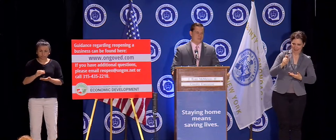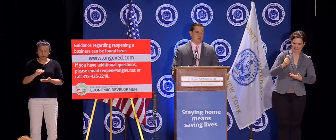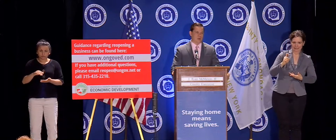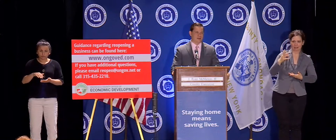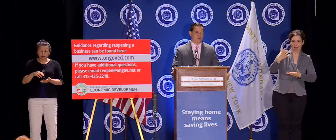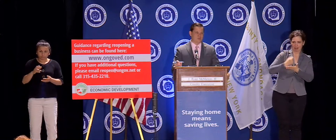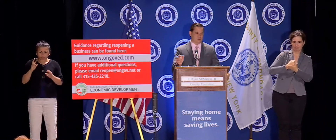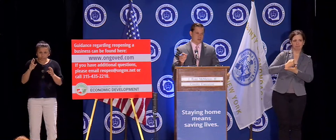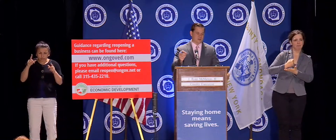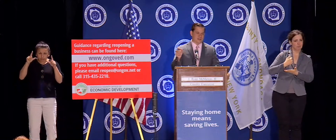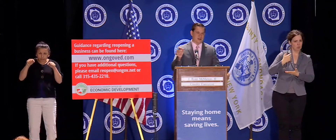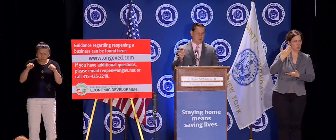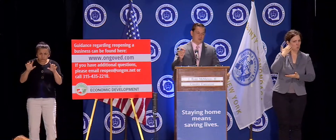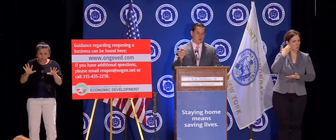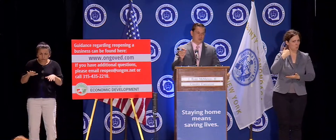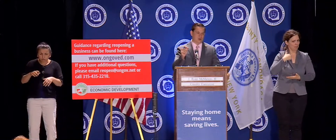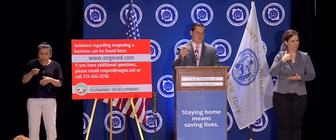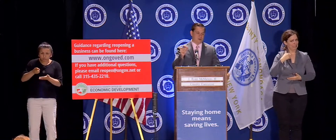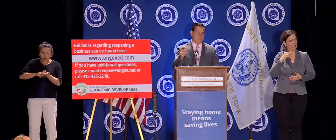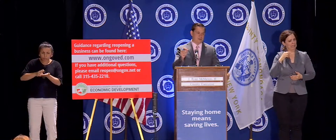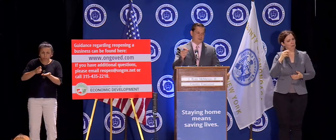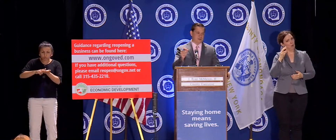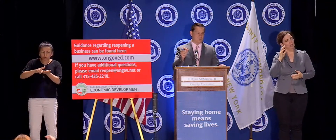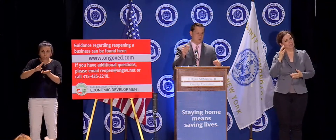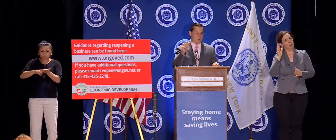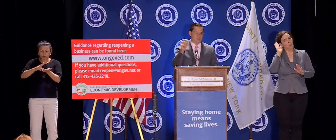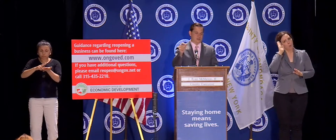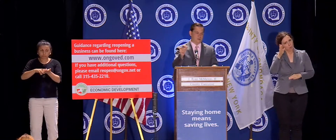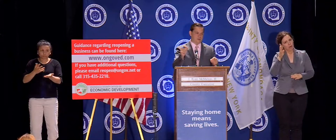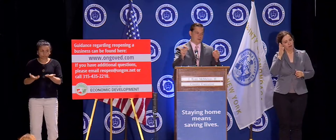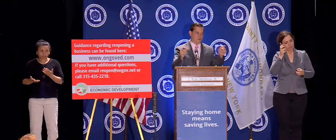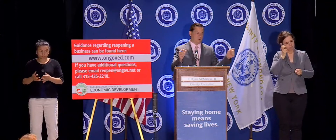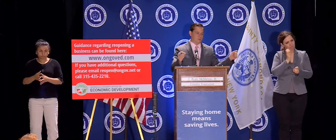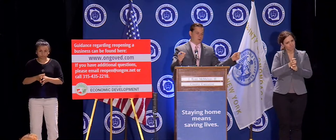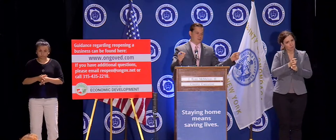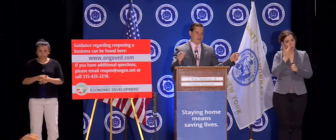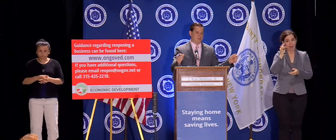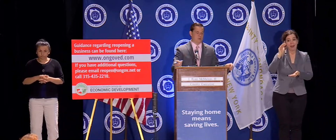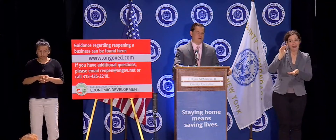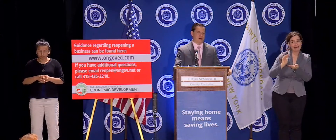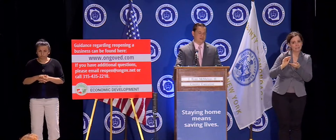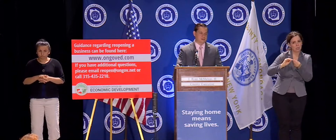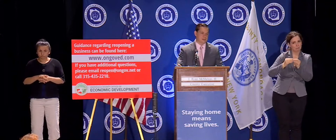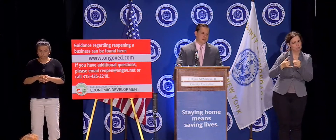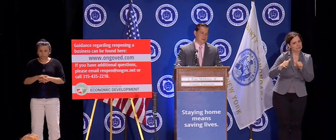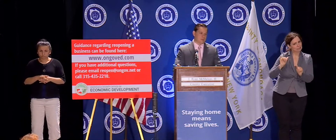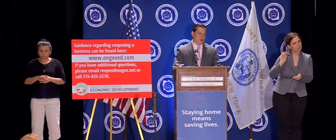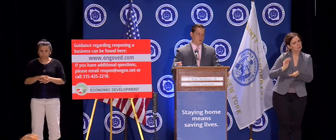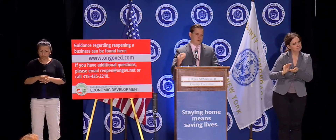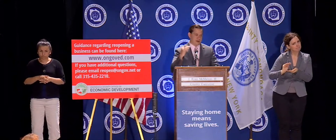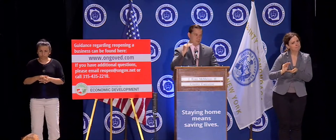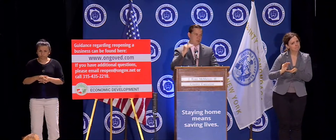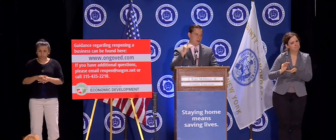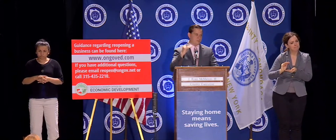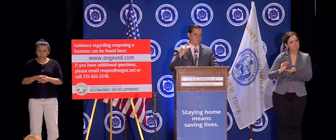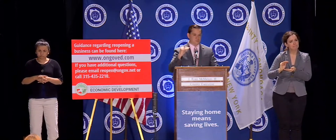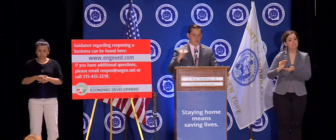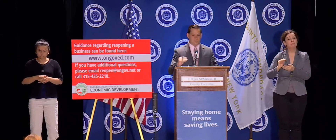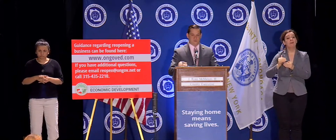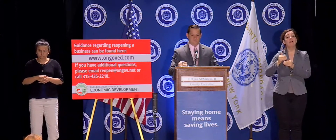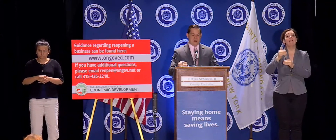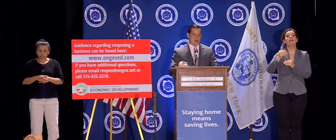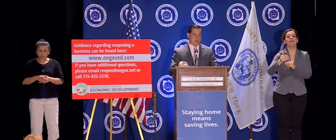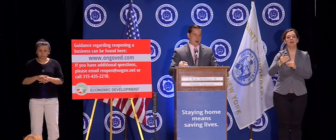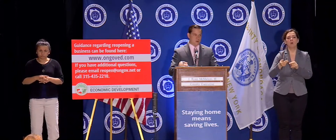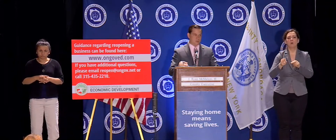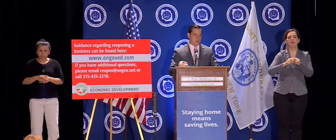maybe at that point we'll have to look at the calendar of payments and when you get the payment for what period of time it reflects. But hopefully at that point